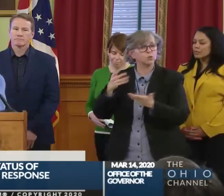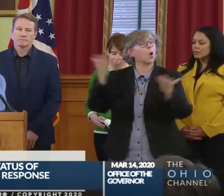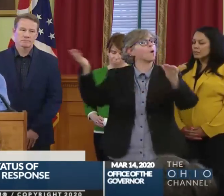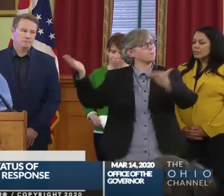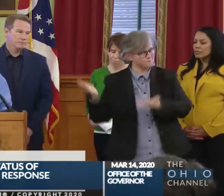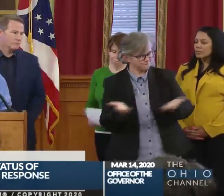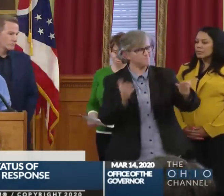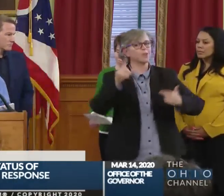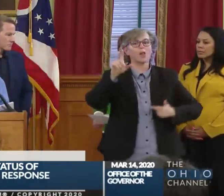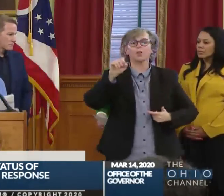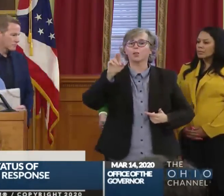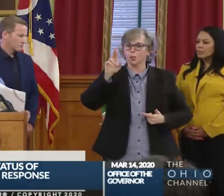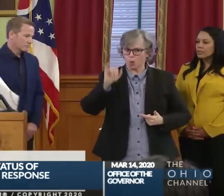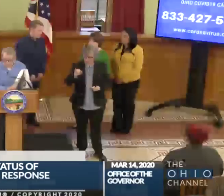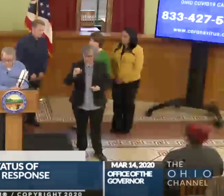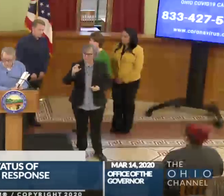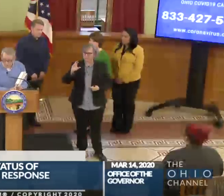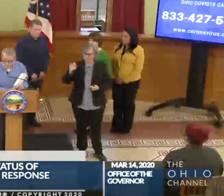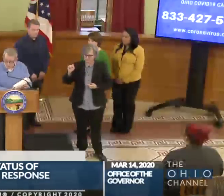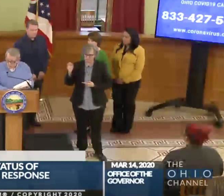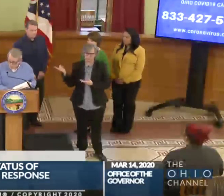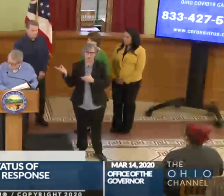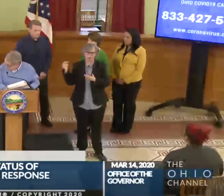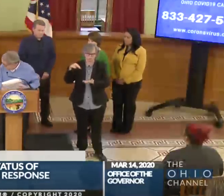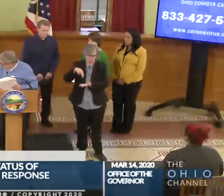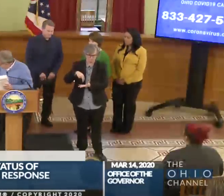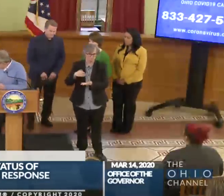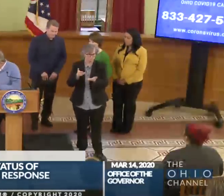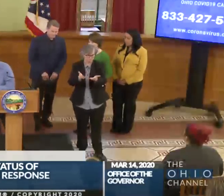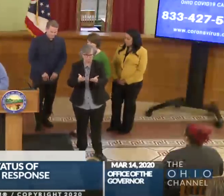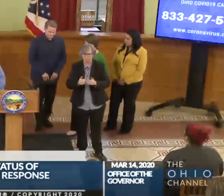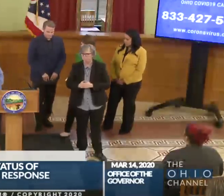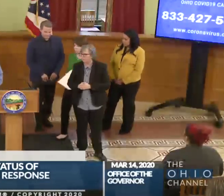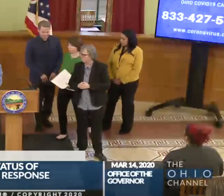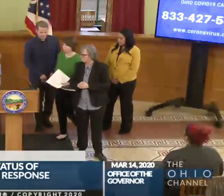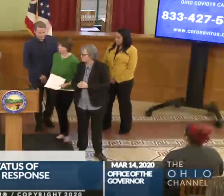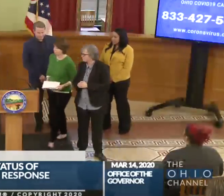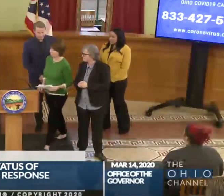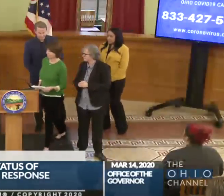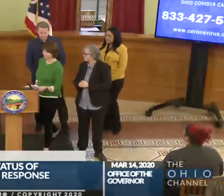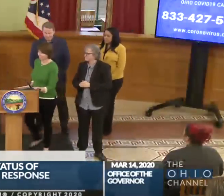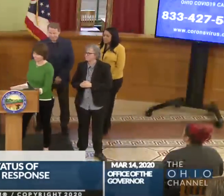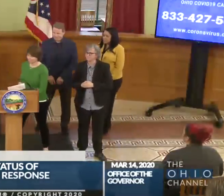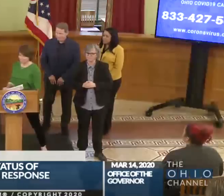up, and then John, if you can come up after Lori does.